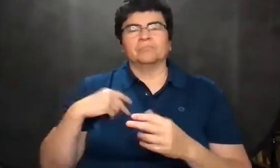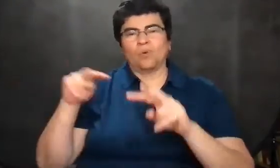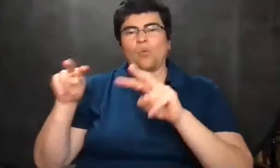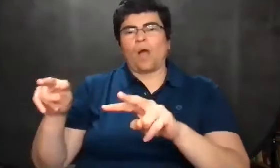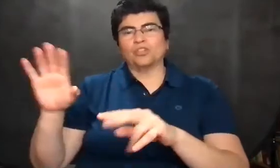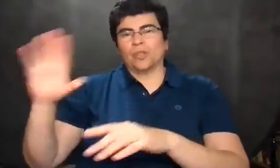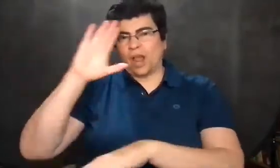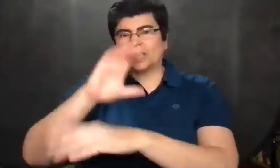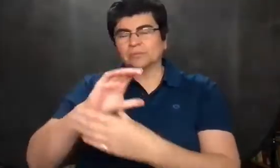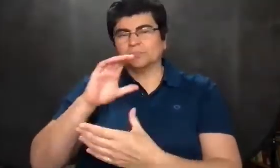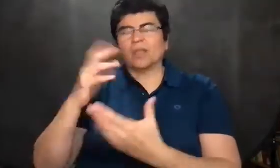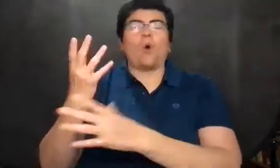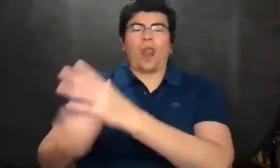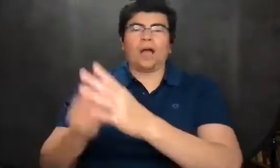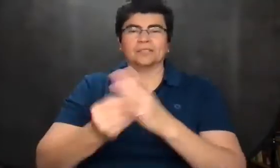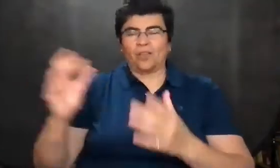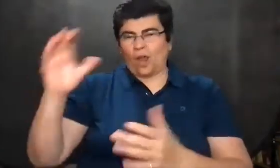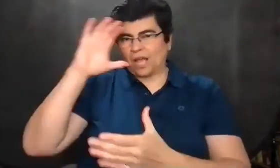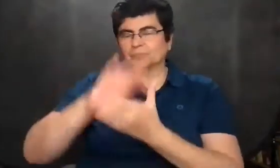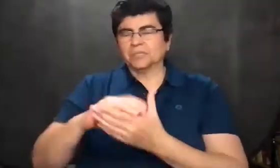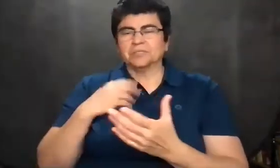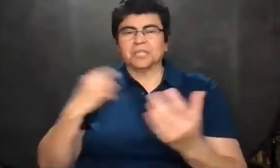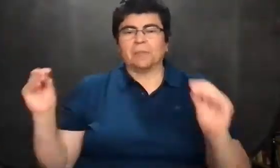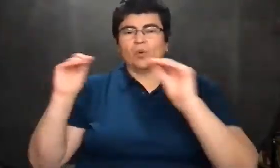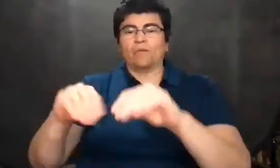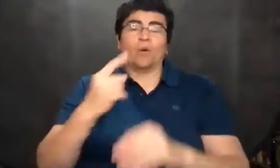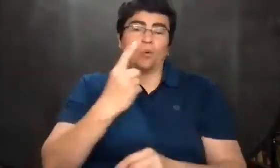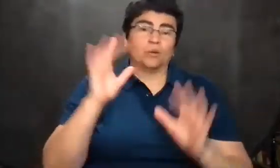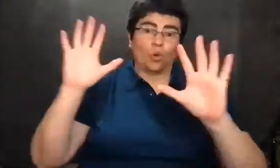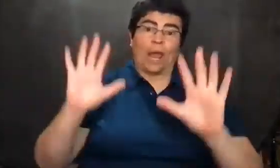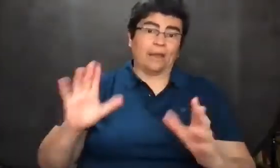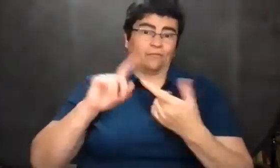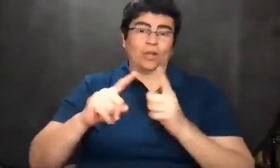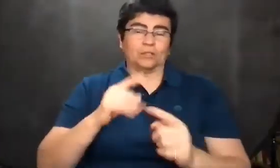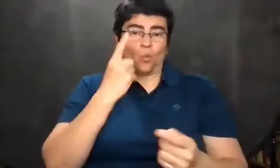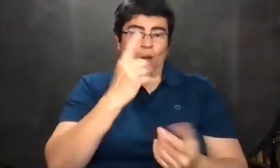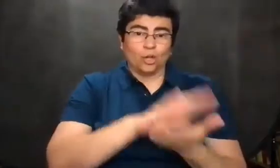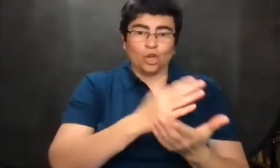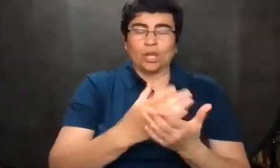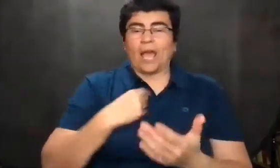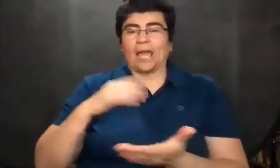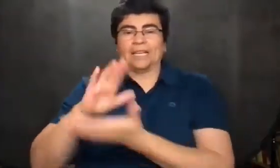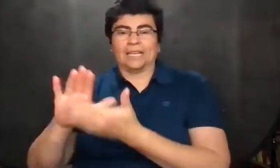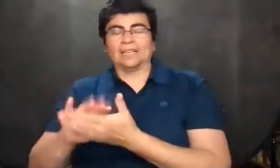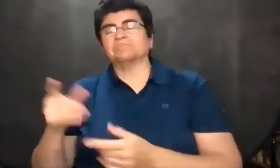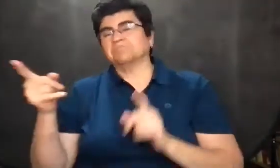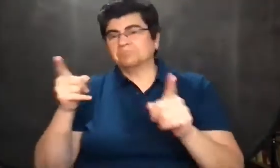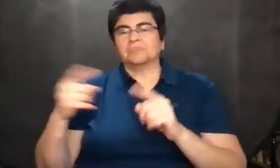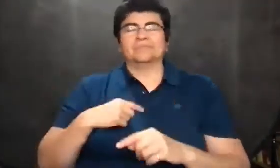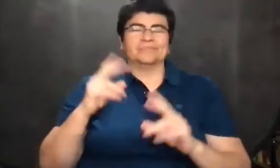moved in together and they were great friends. One cooked, one cleaned, they were known as the two old birds. And one day